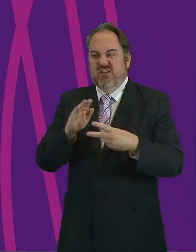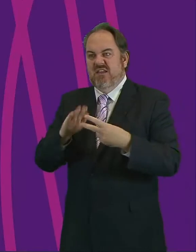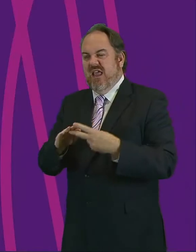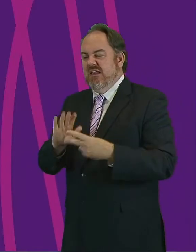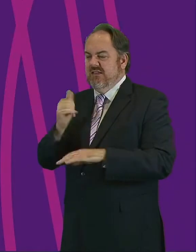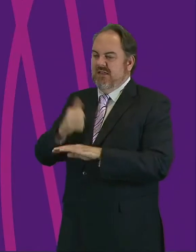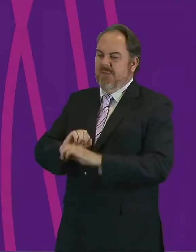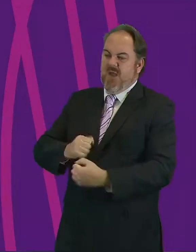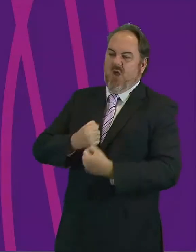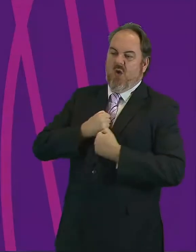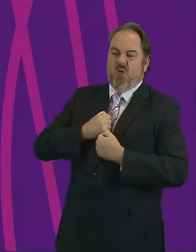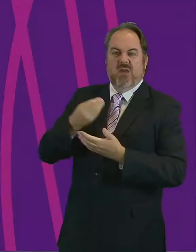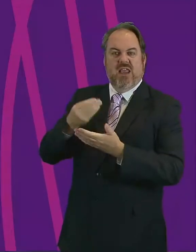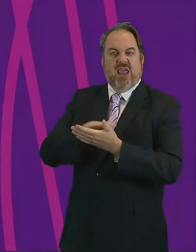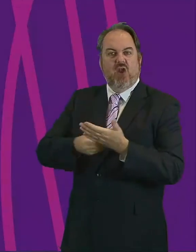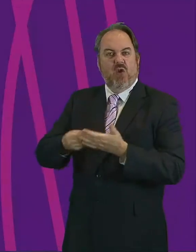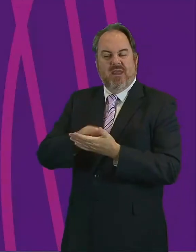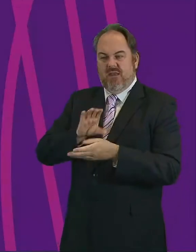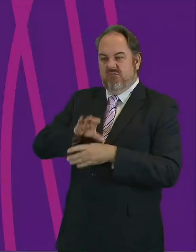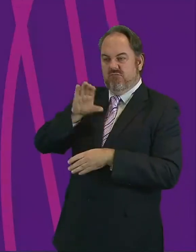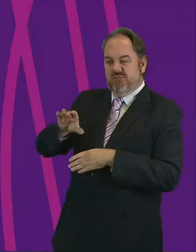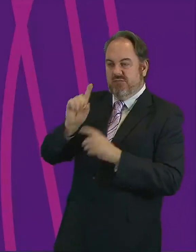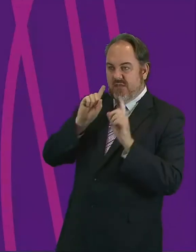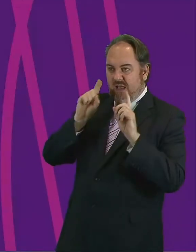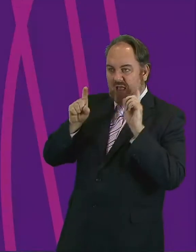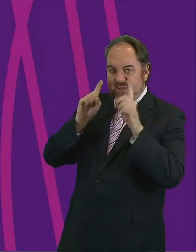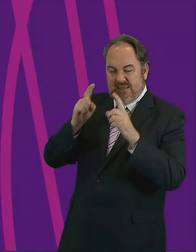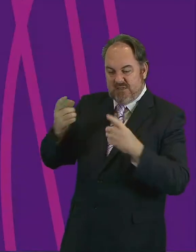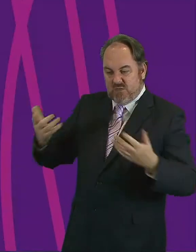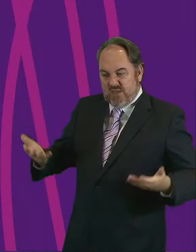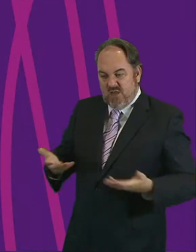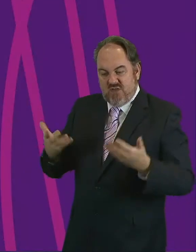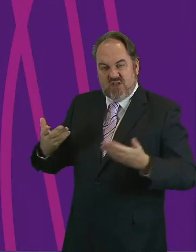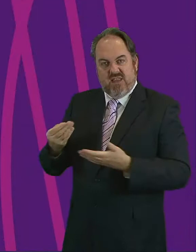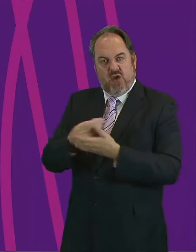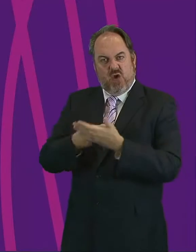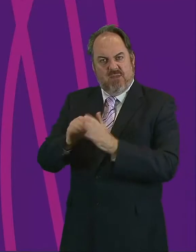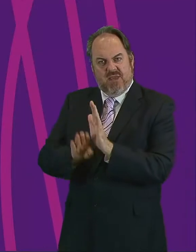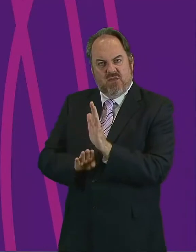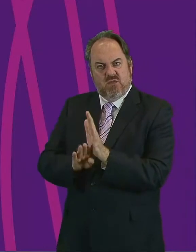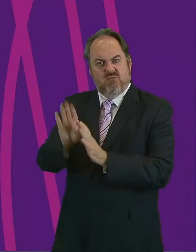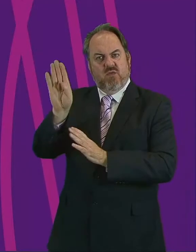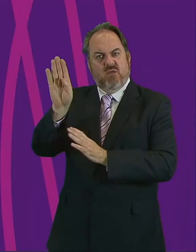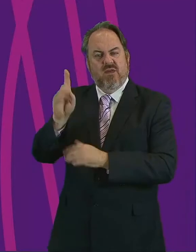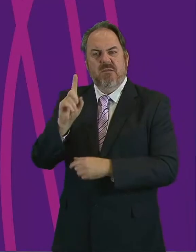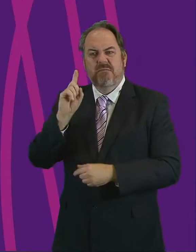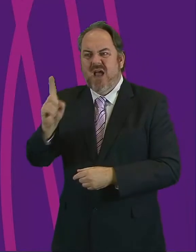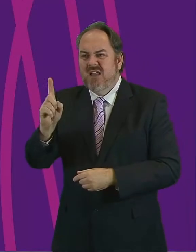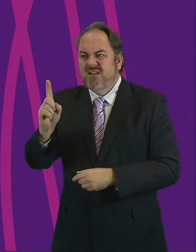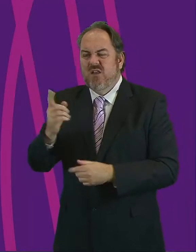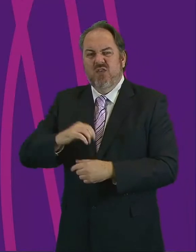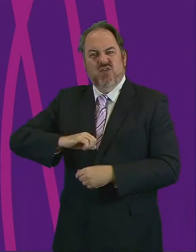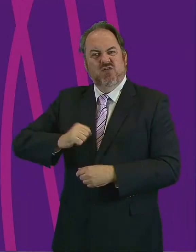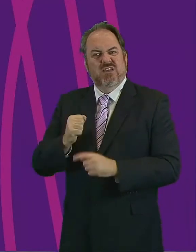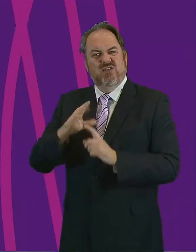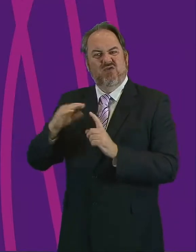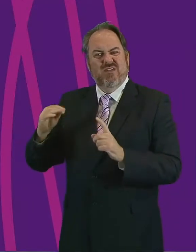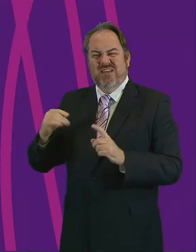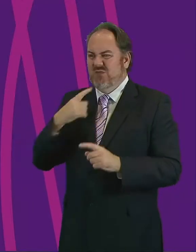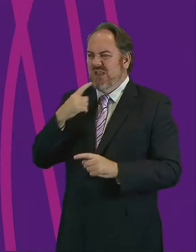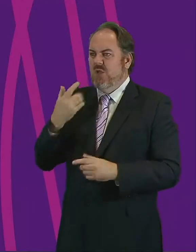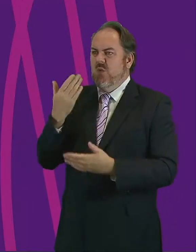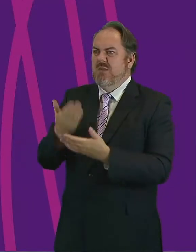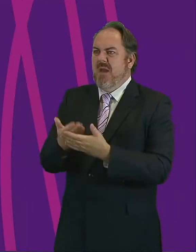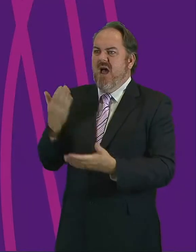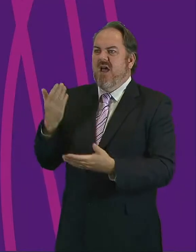economic stimulus. And indeed, Donald Cameron has just done that. But here's the point for the Scottish Tories. You cannot make demands if you